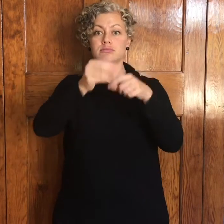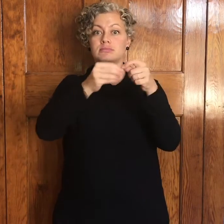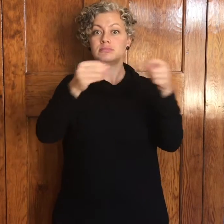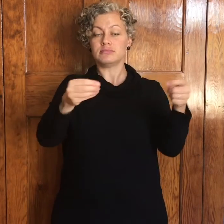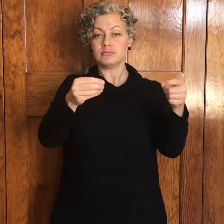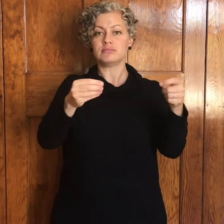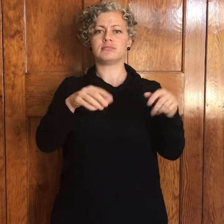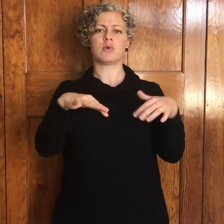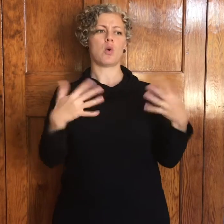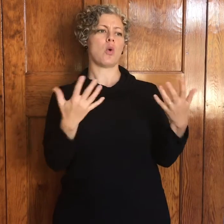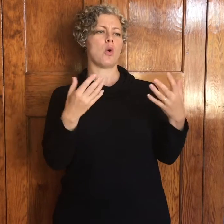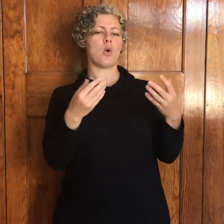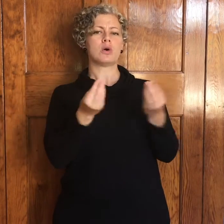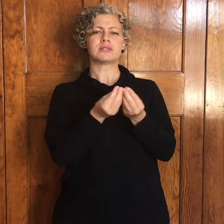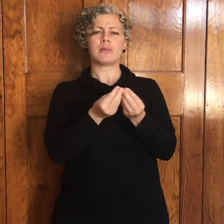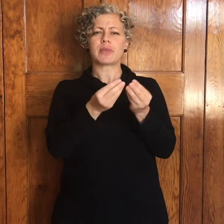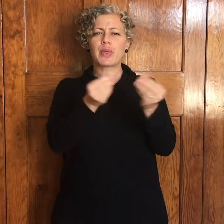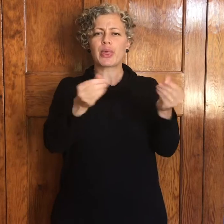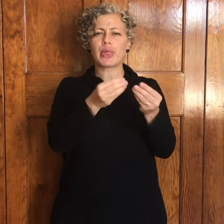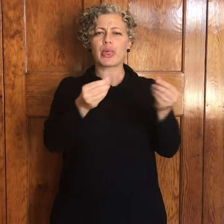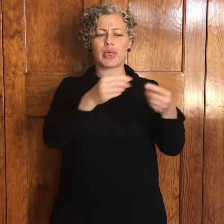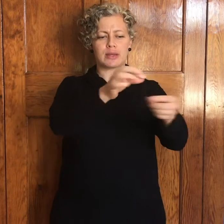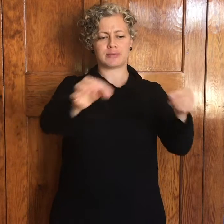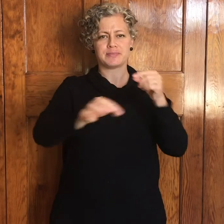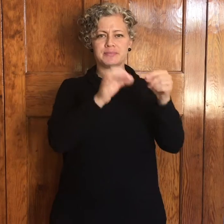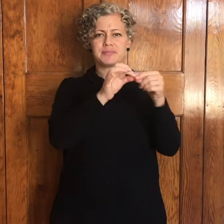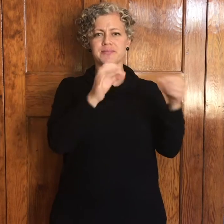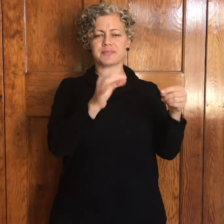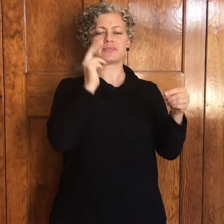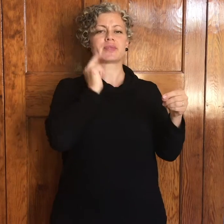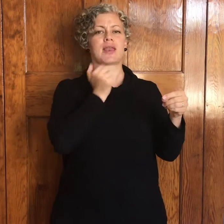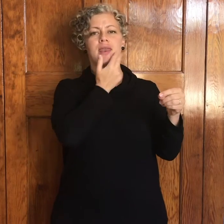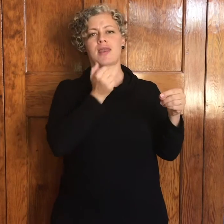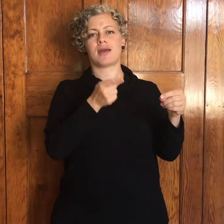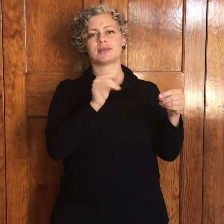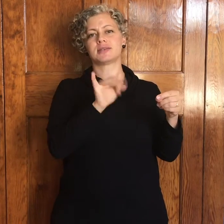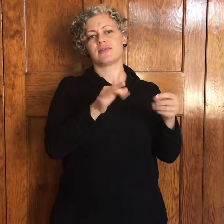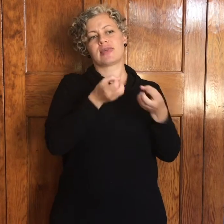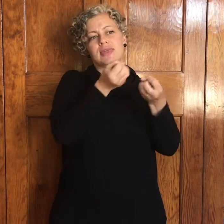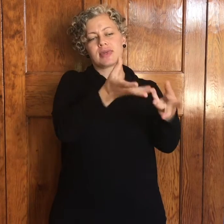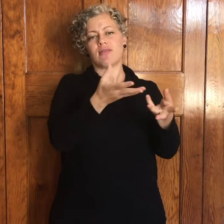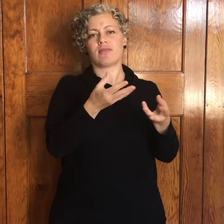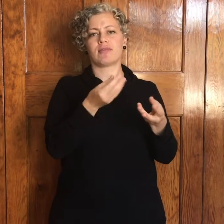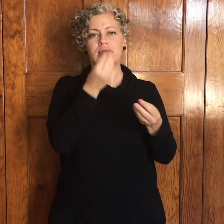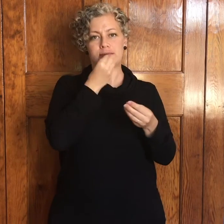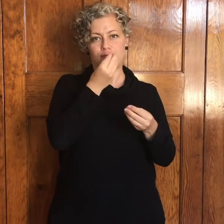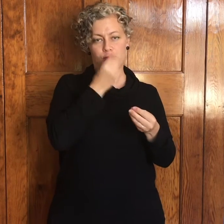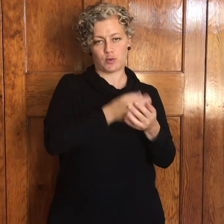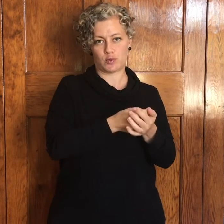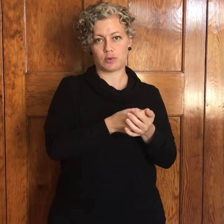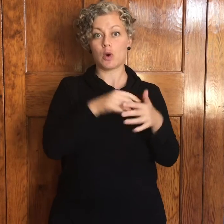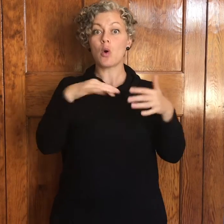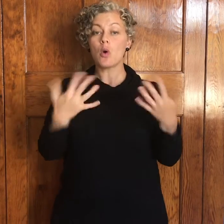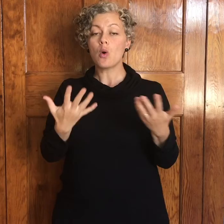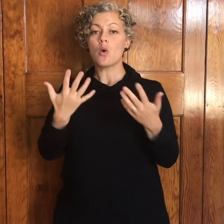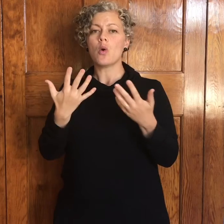gifts. Brown paper with twine, ribbon, or cookie cutter